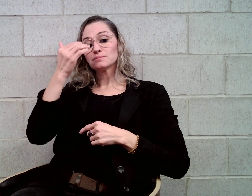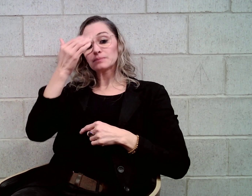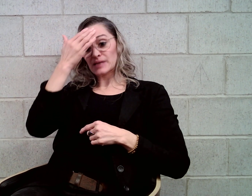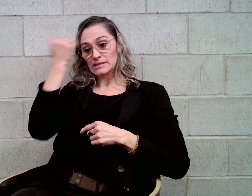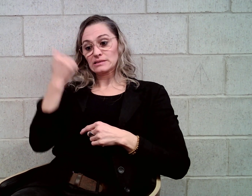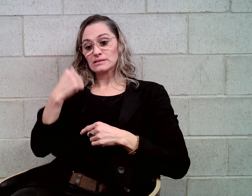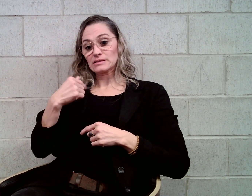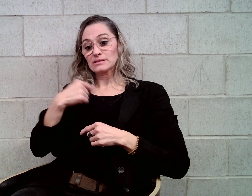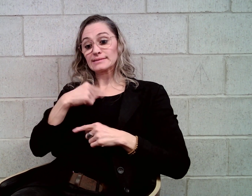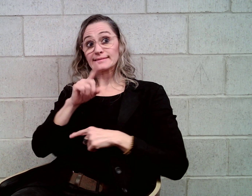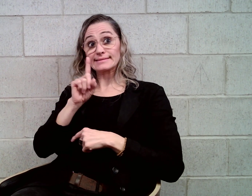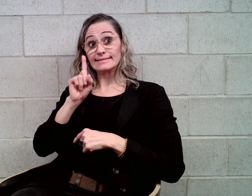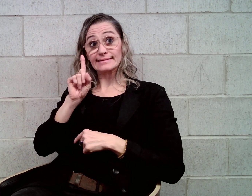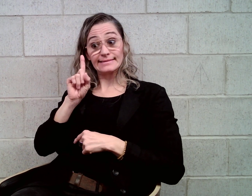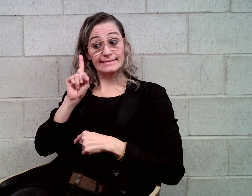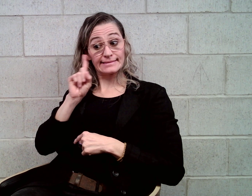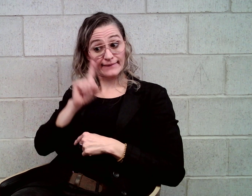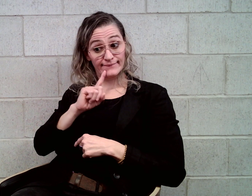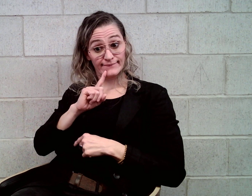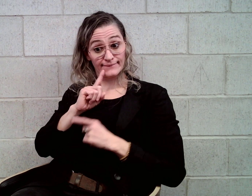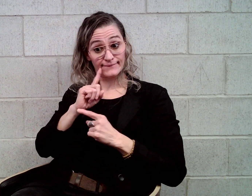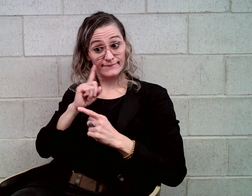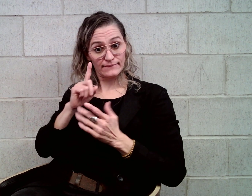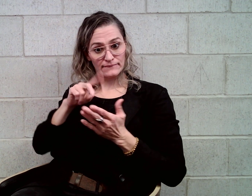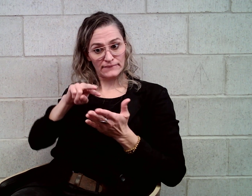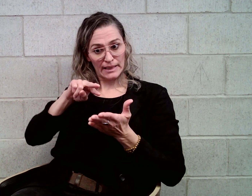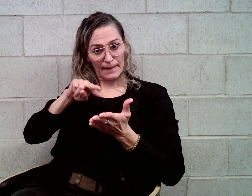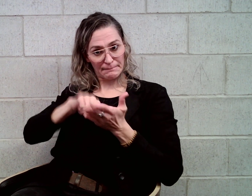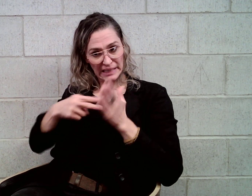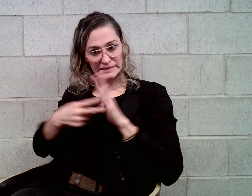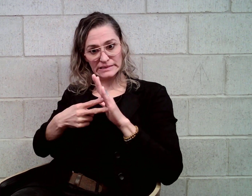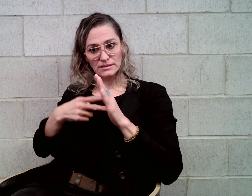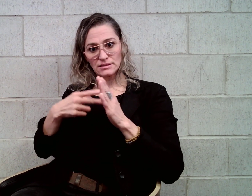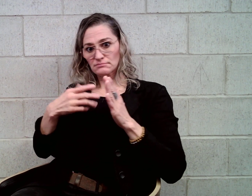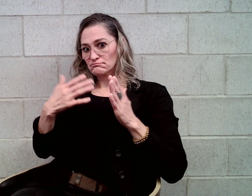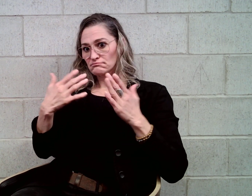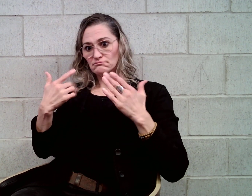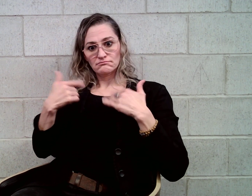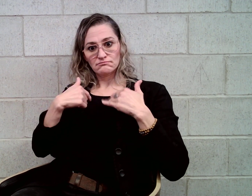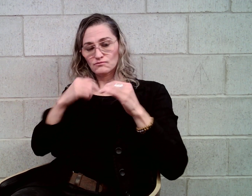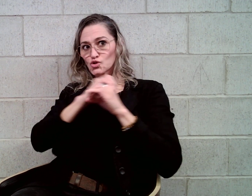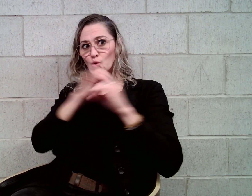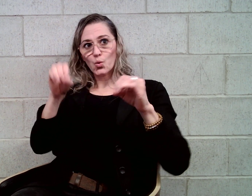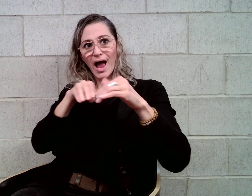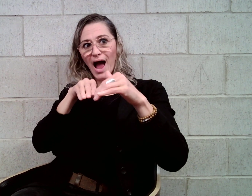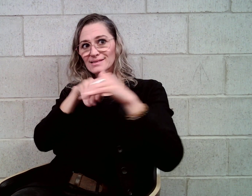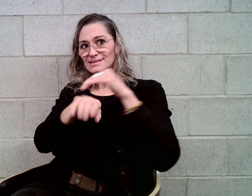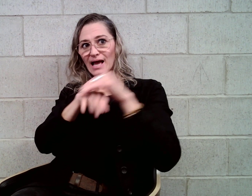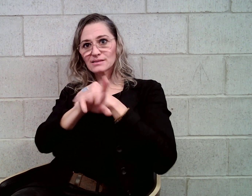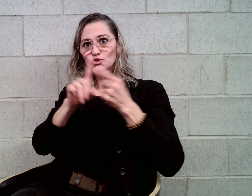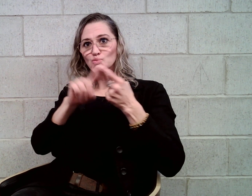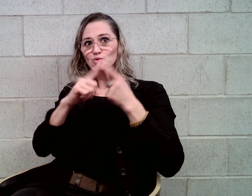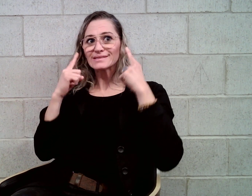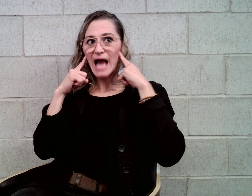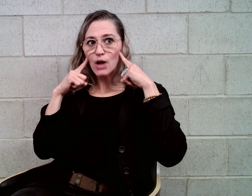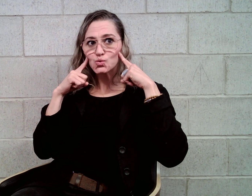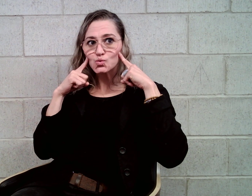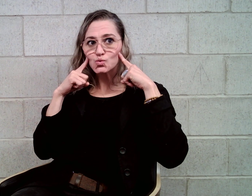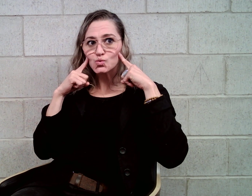deaf person, and because what it means to be a deaf